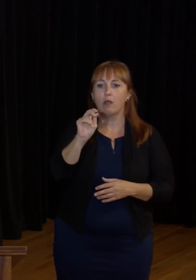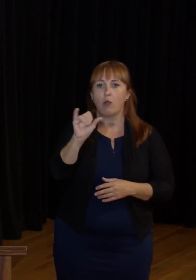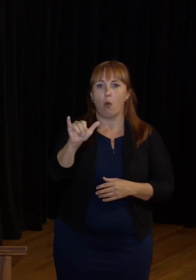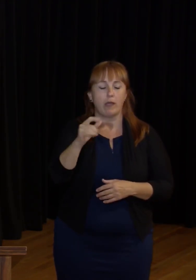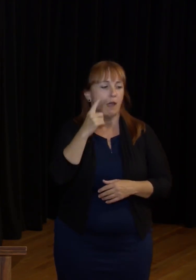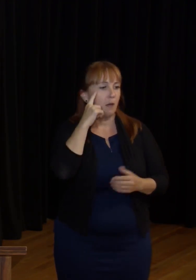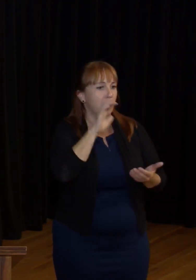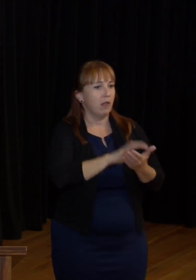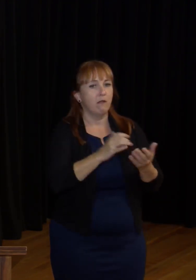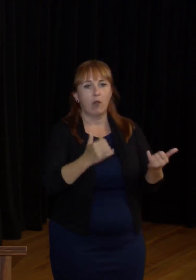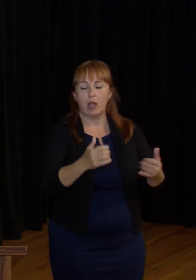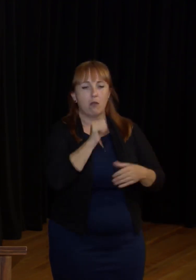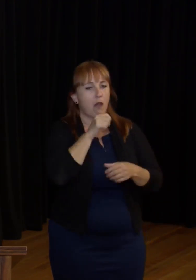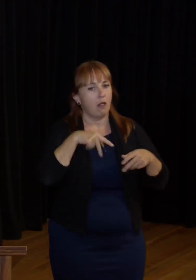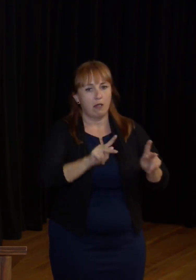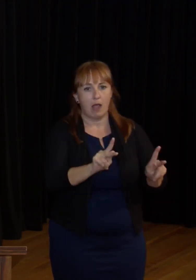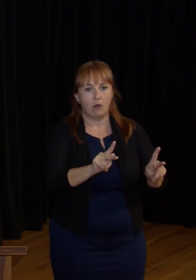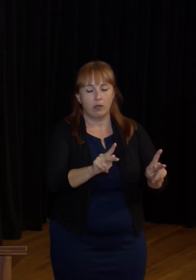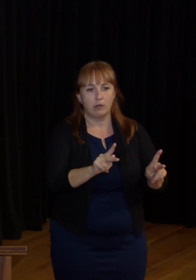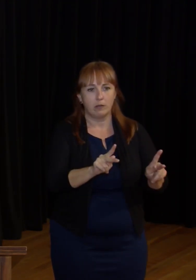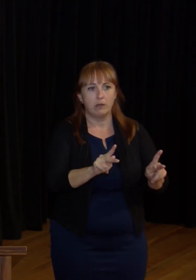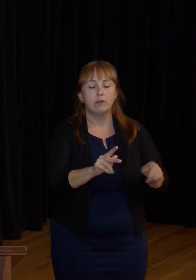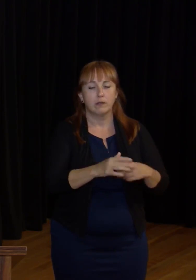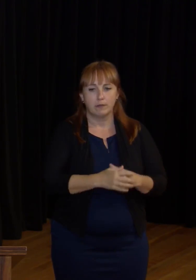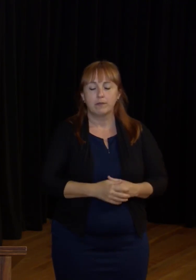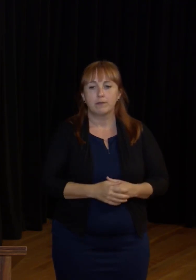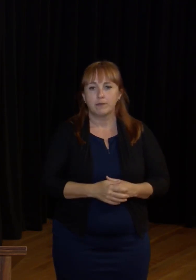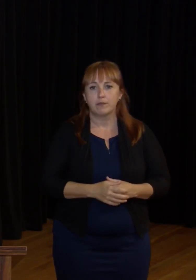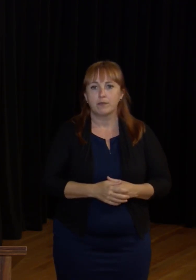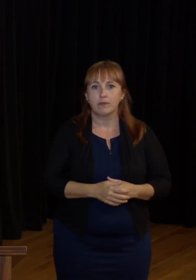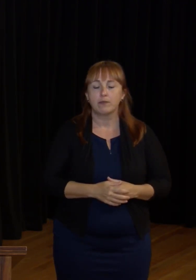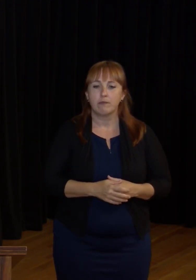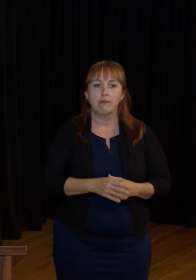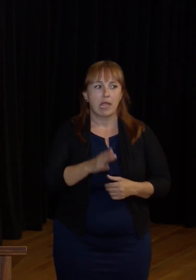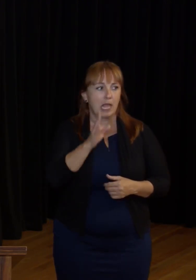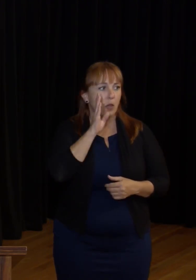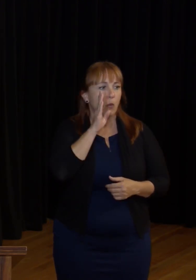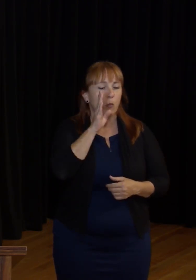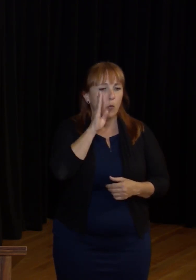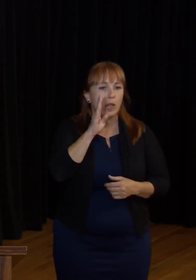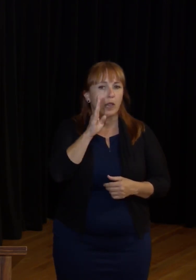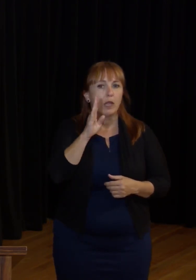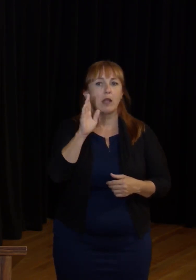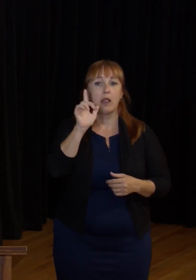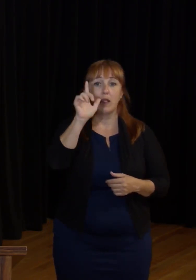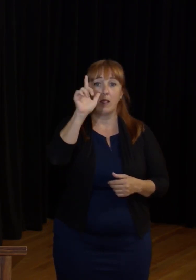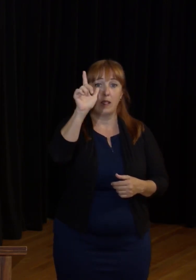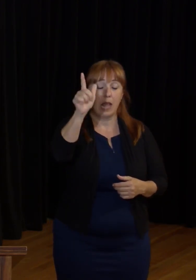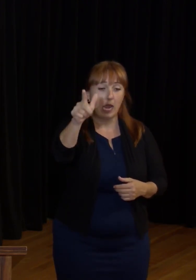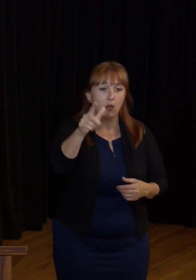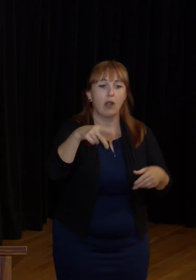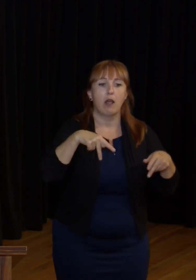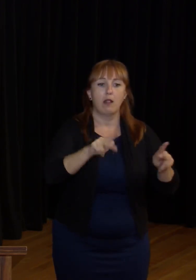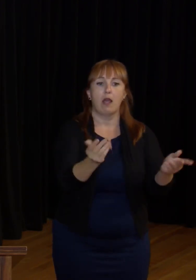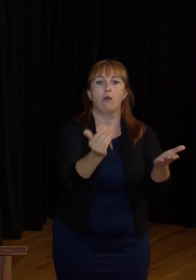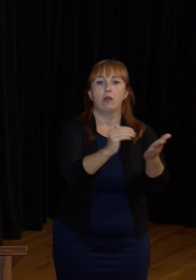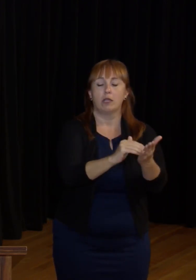structured events to happen. We'd like to get those to happen sooner rather than later. And that may also be one of the things that we'll lift when we get to that place where we can do